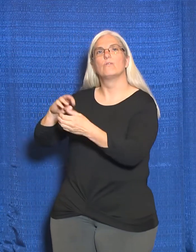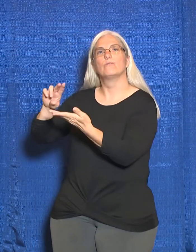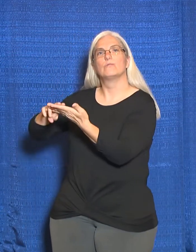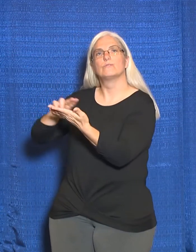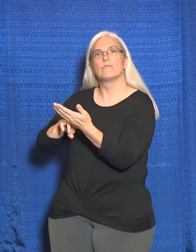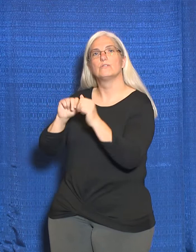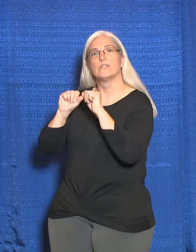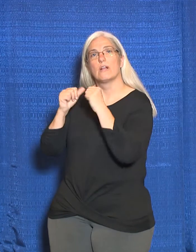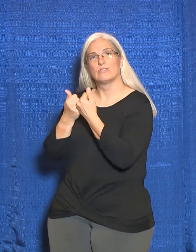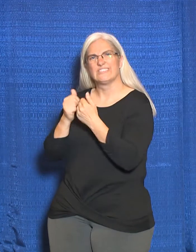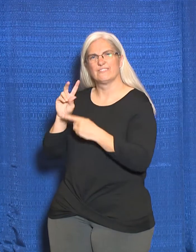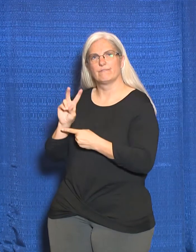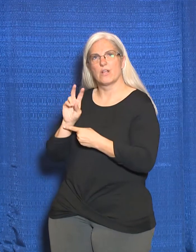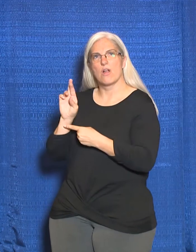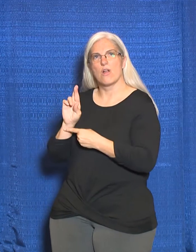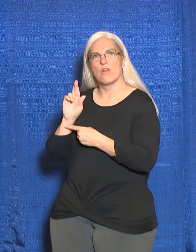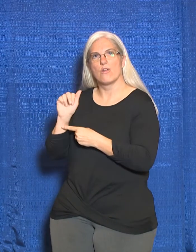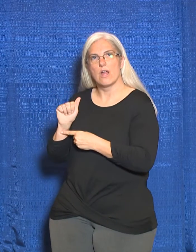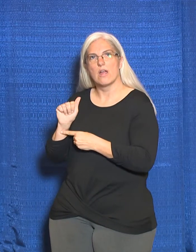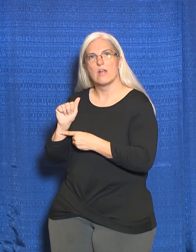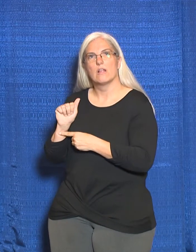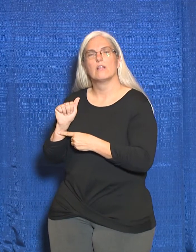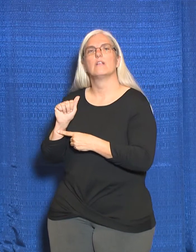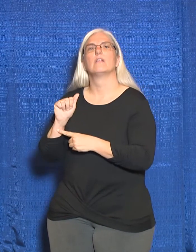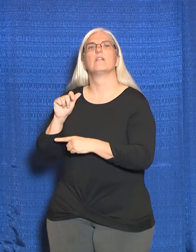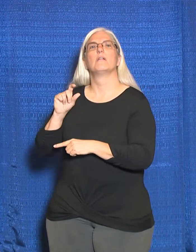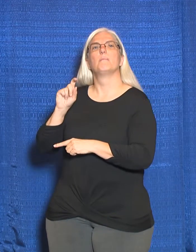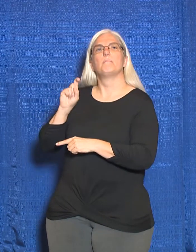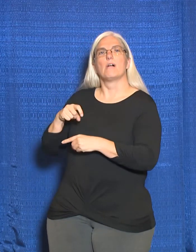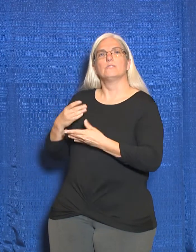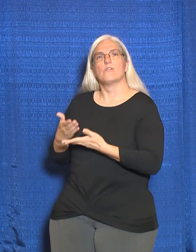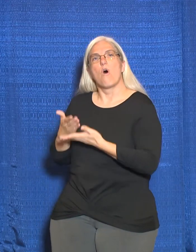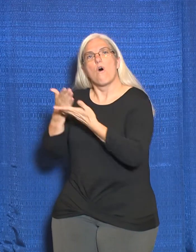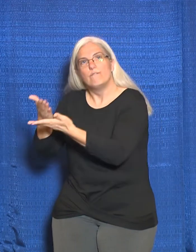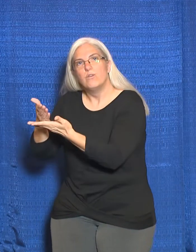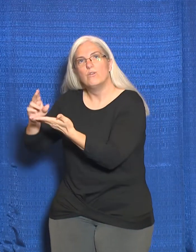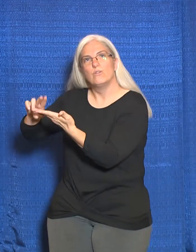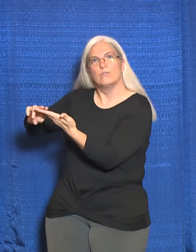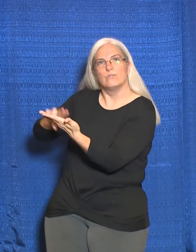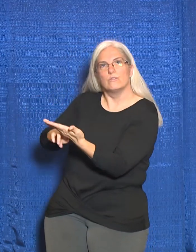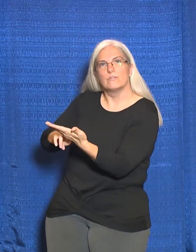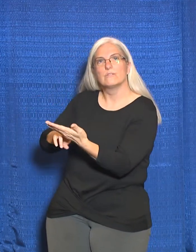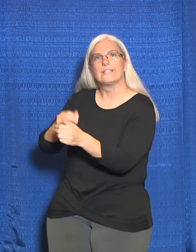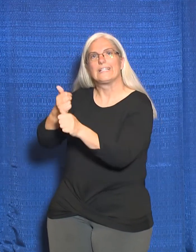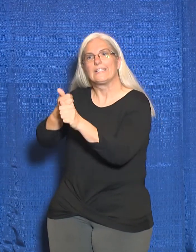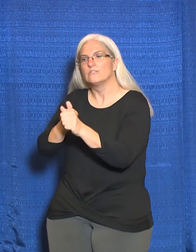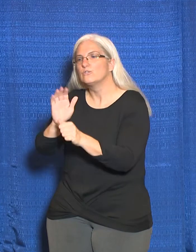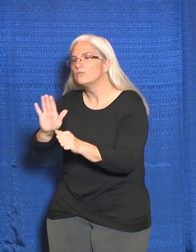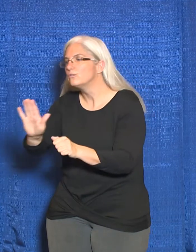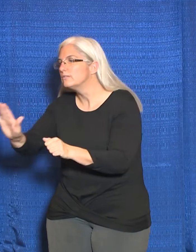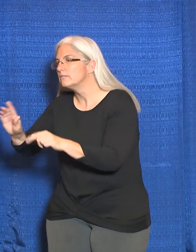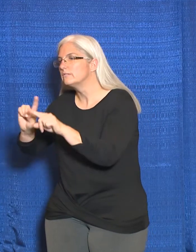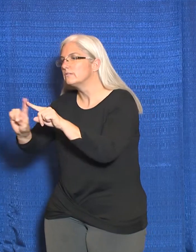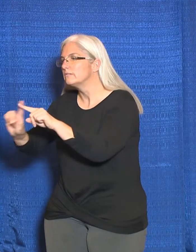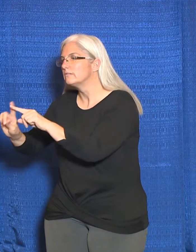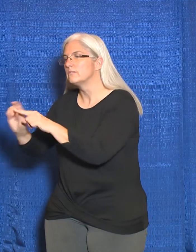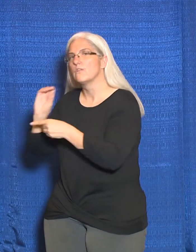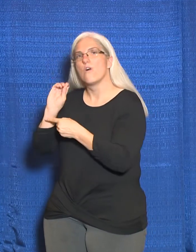Voter registration agencies, VRAs, must offer voter registration in each of their offices and sites.